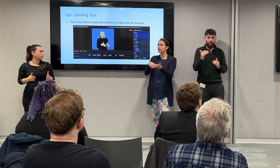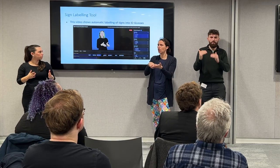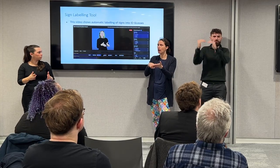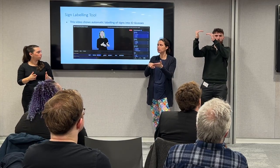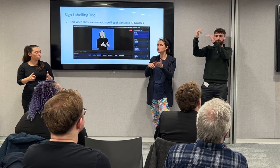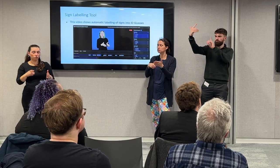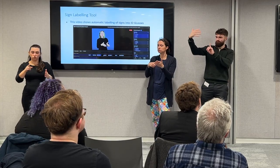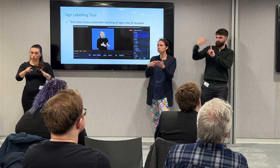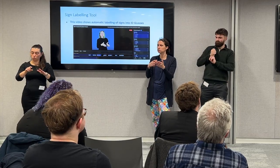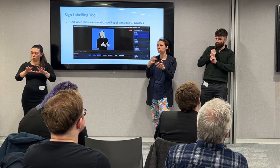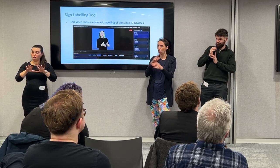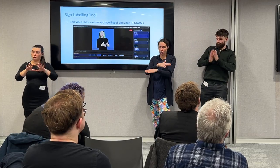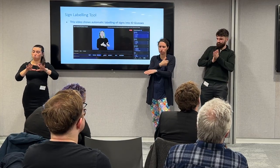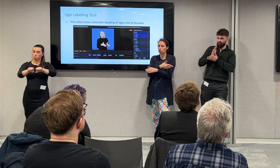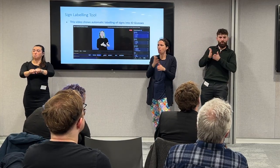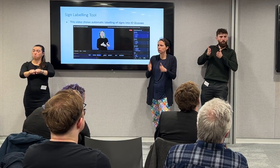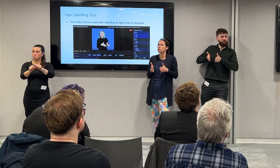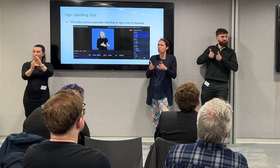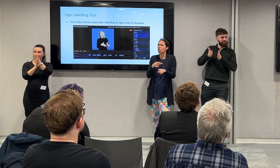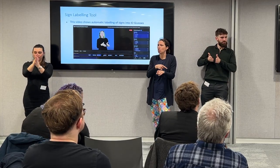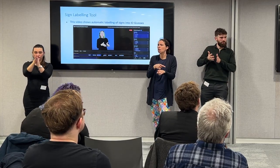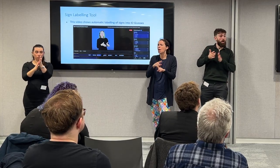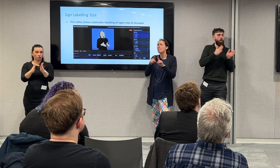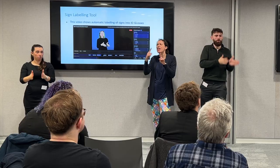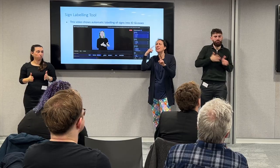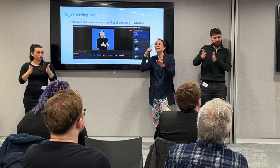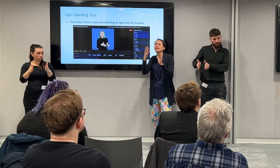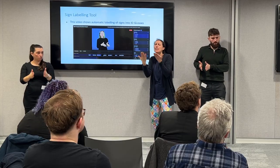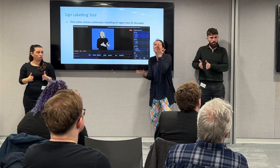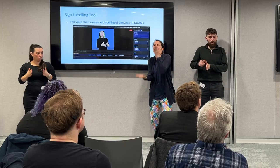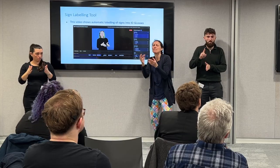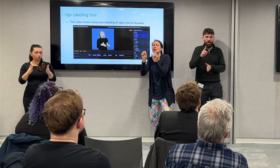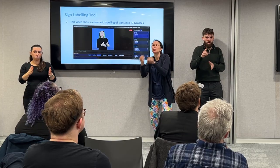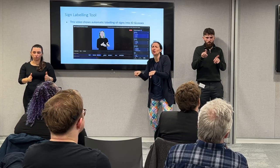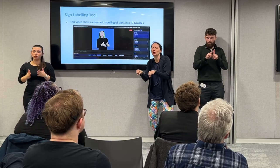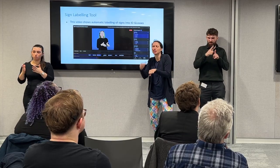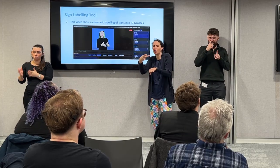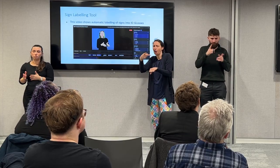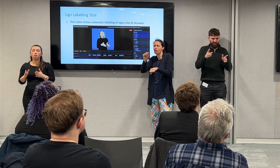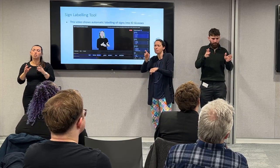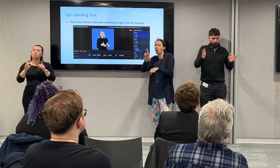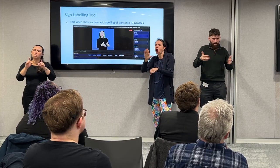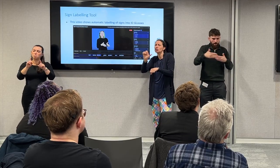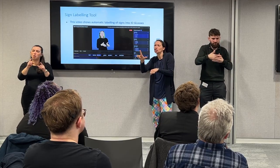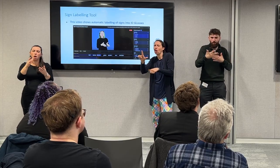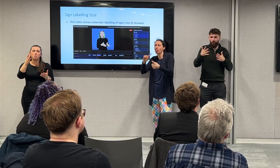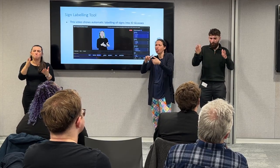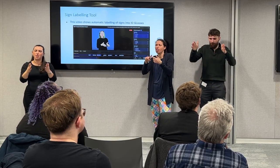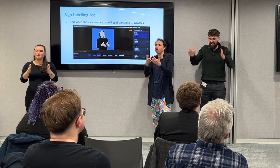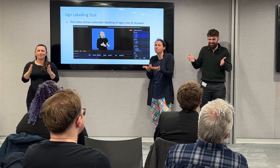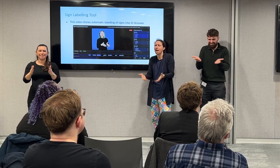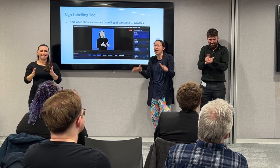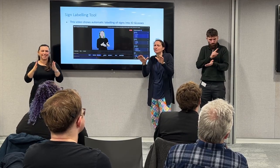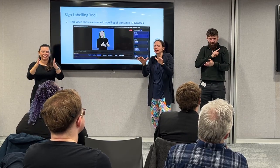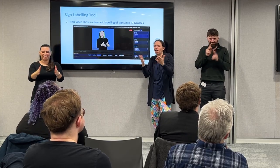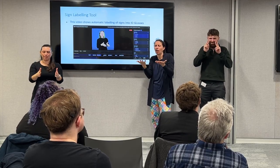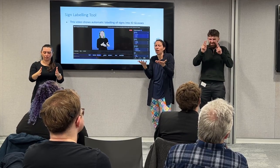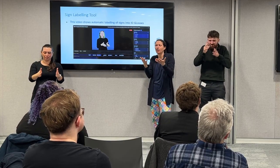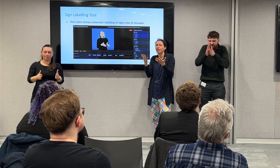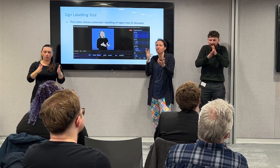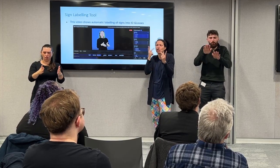as hospital, but it also thinks it could be parcel or basket, because actually visually they're very similar.